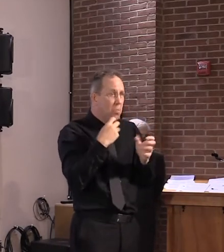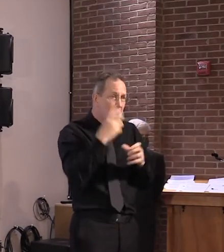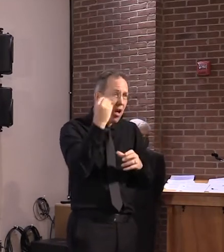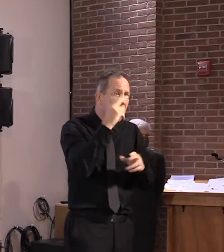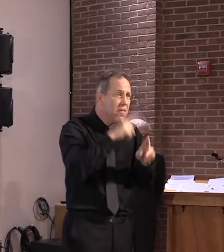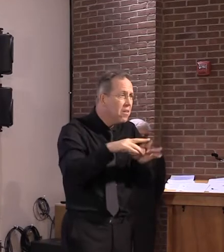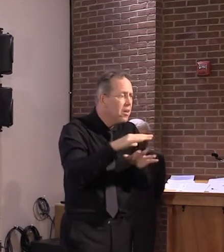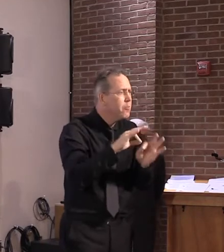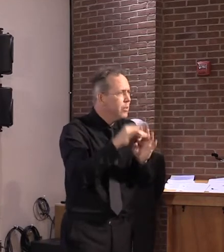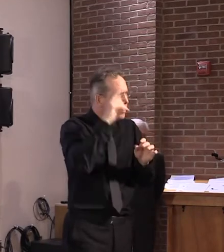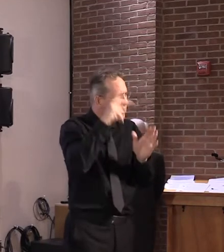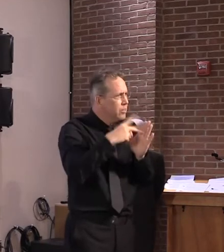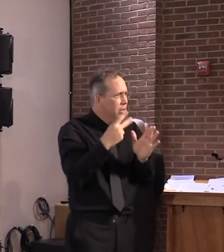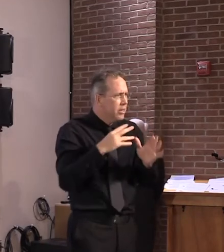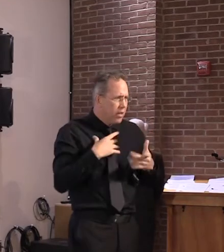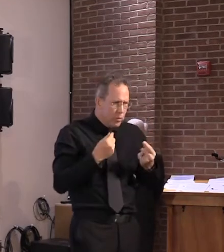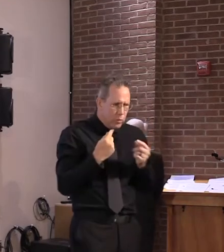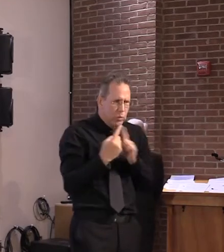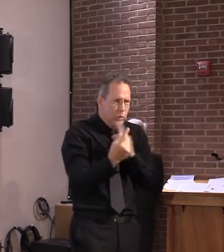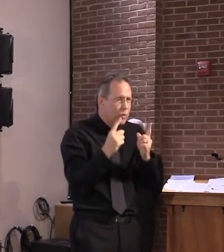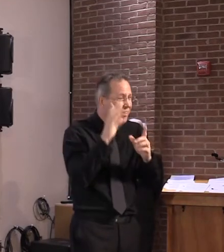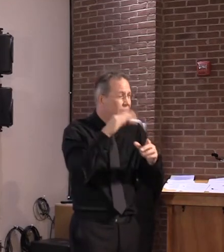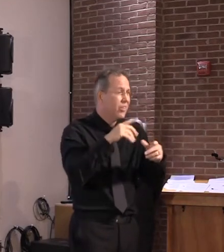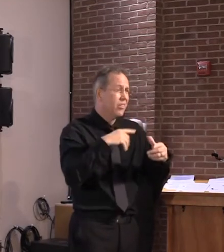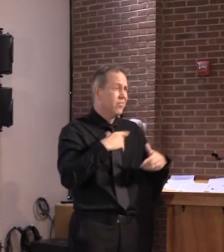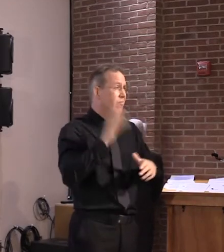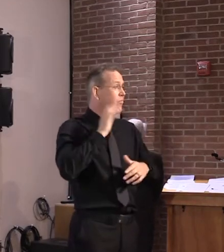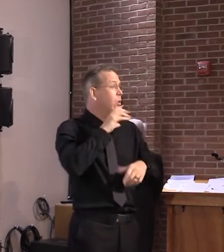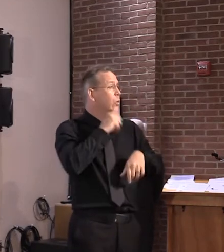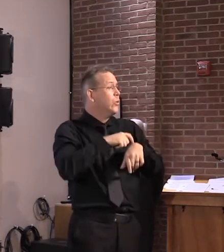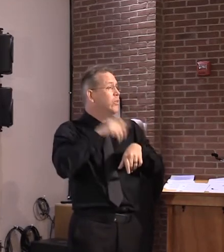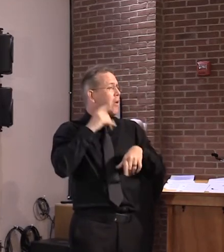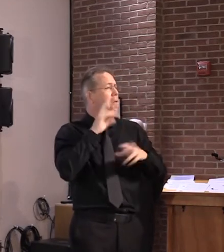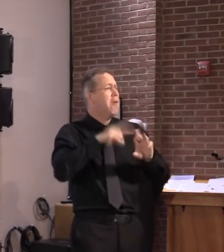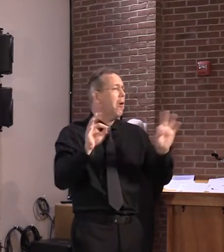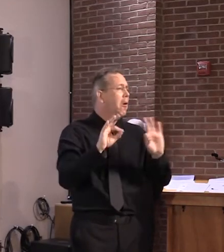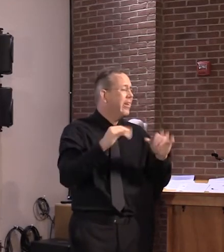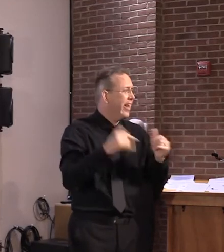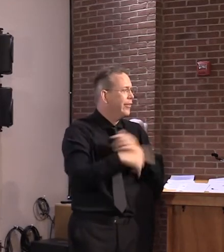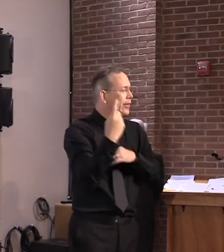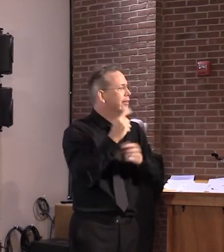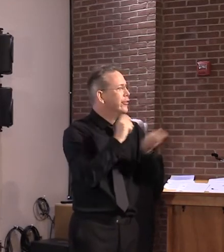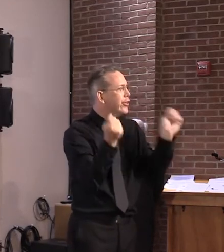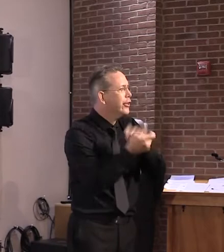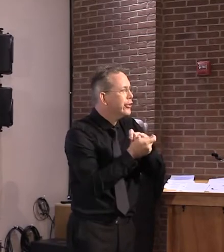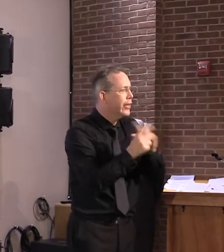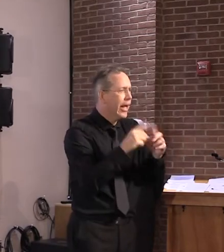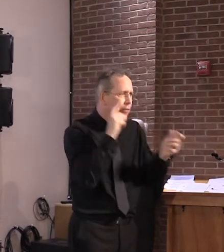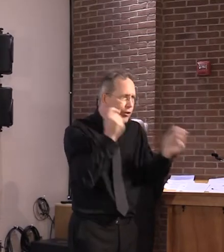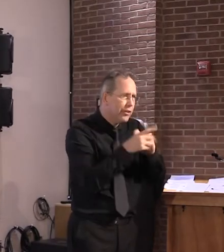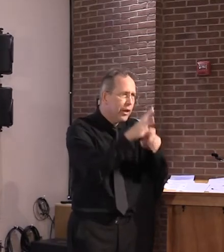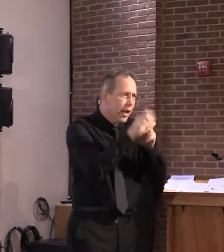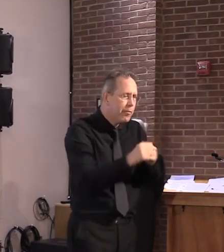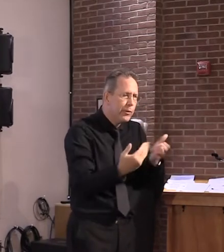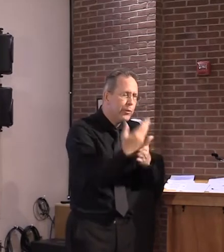previously, and until we get a vaccine and things are improved for the whole population. So thanks for bringing that up.